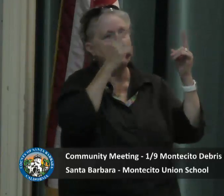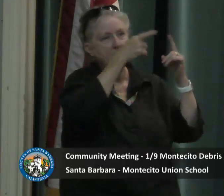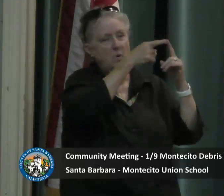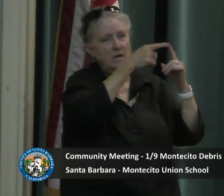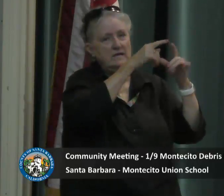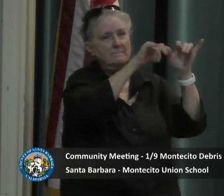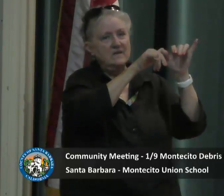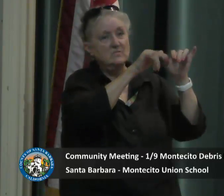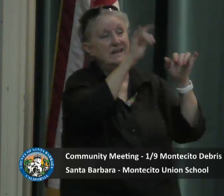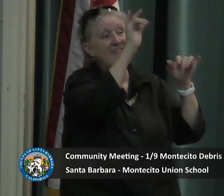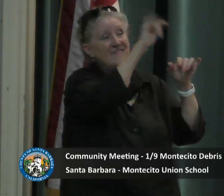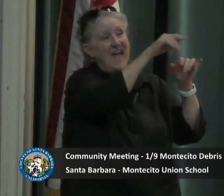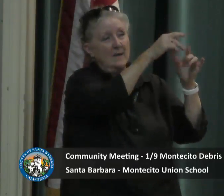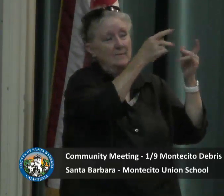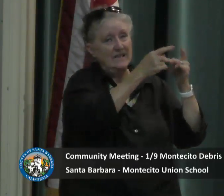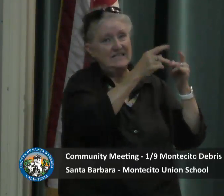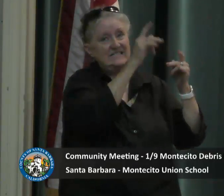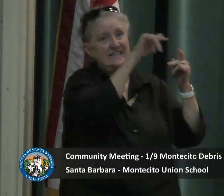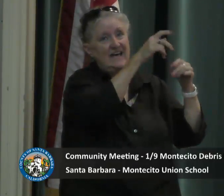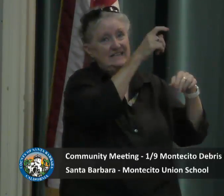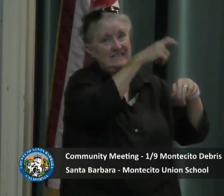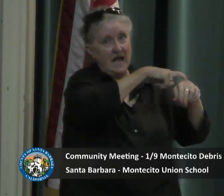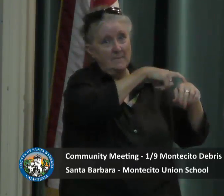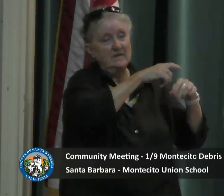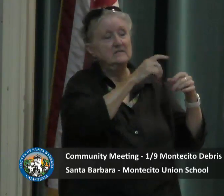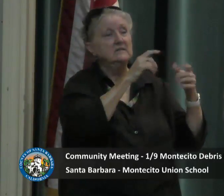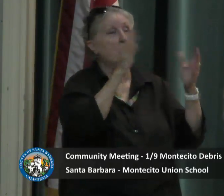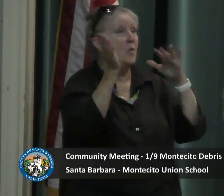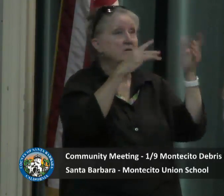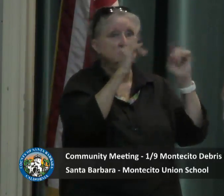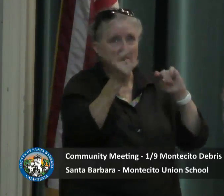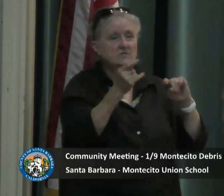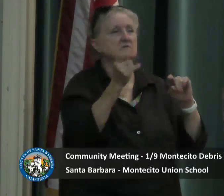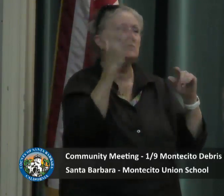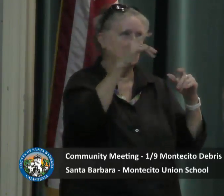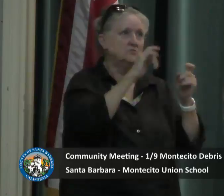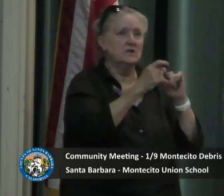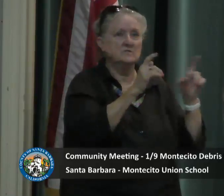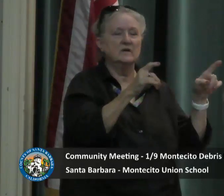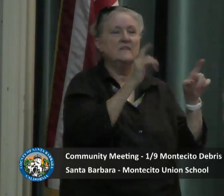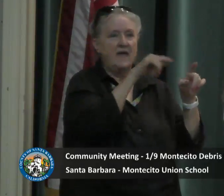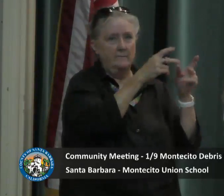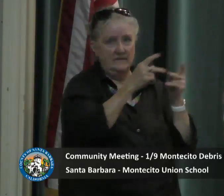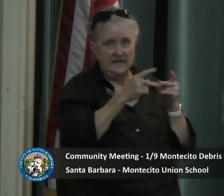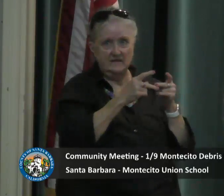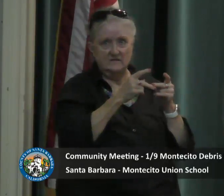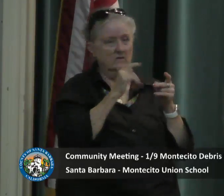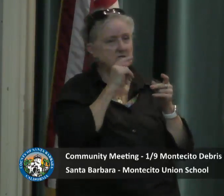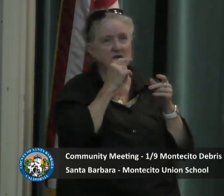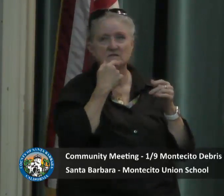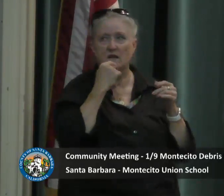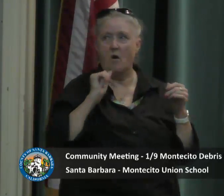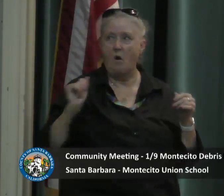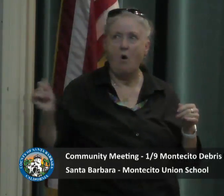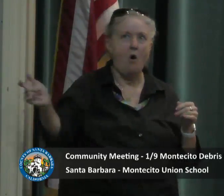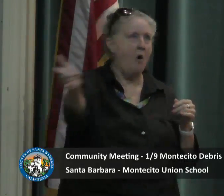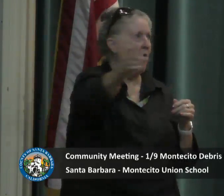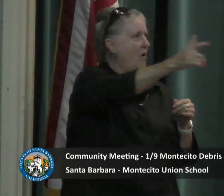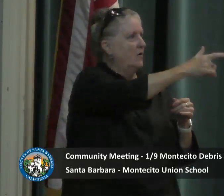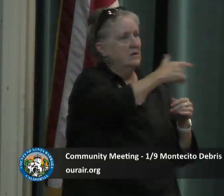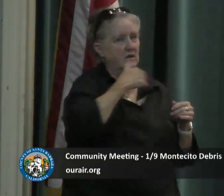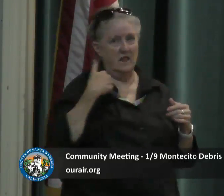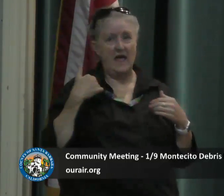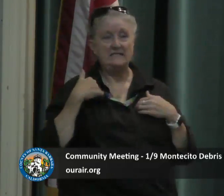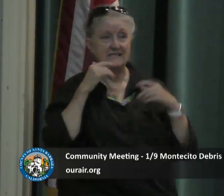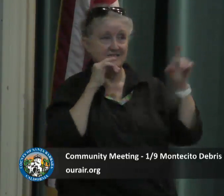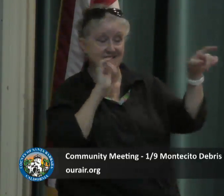of the air at that exact time. It can change with wind conditions. It's just at that one location, so it's not saying all of Montecito has